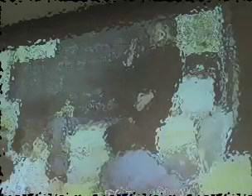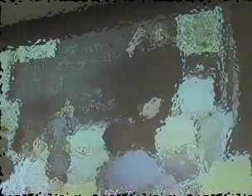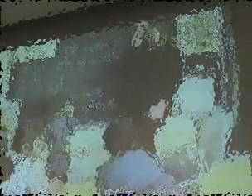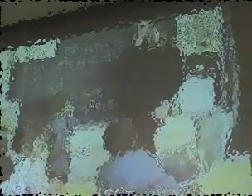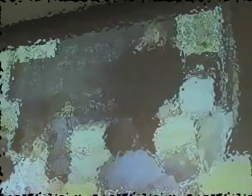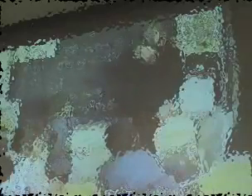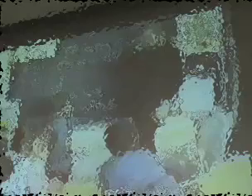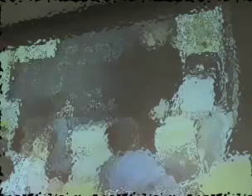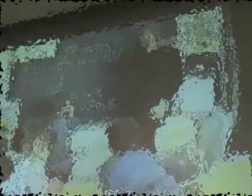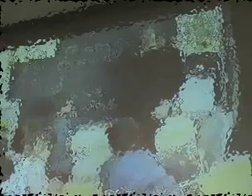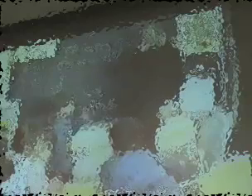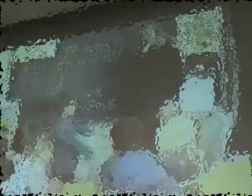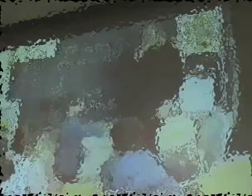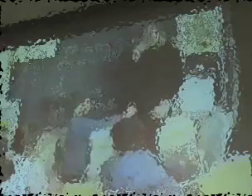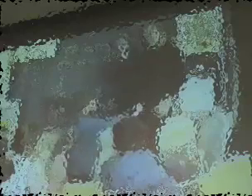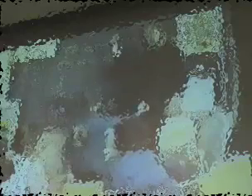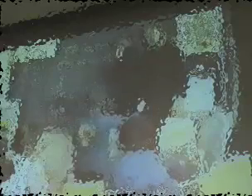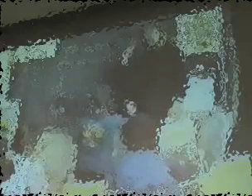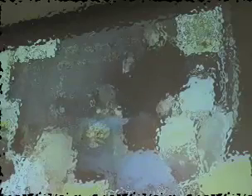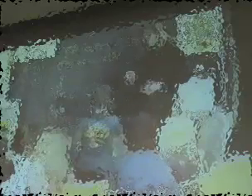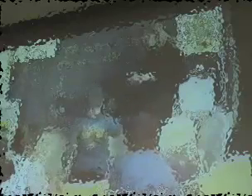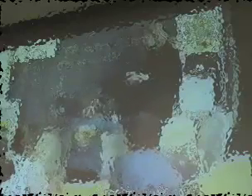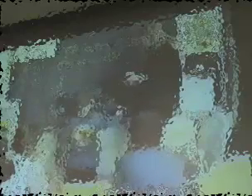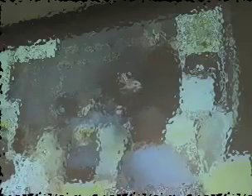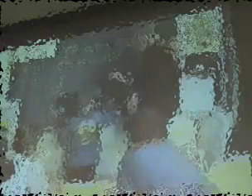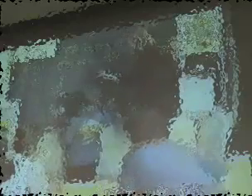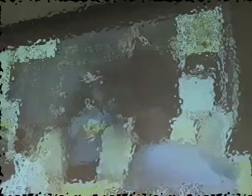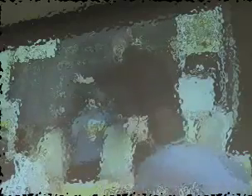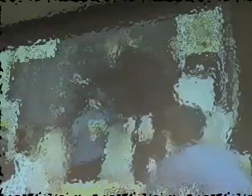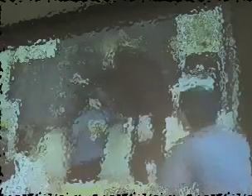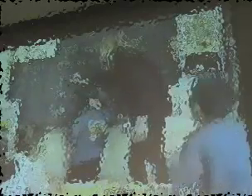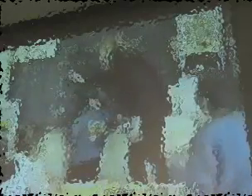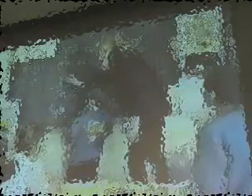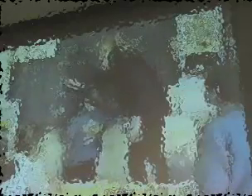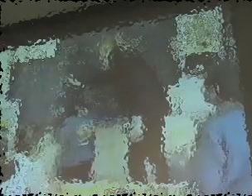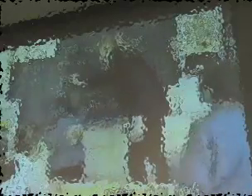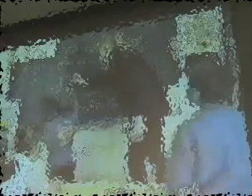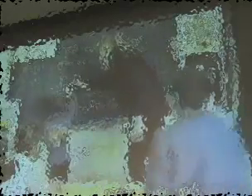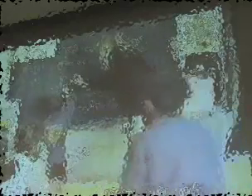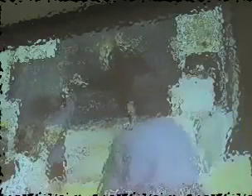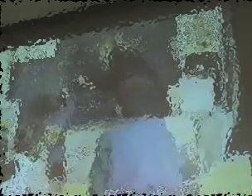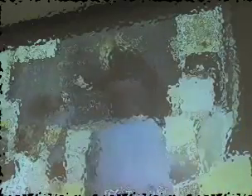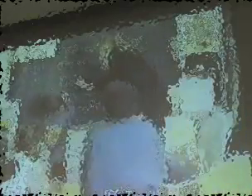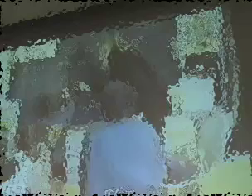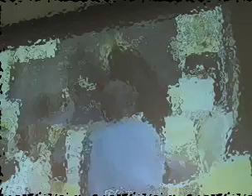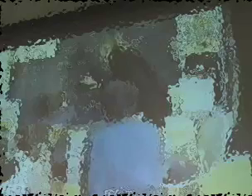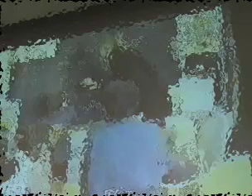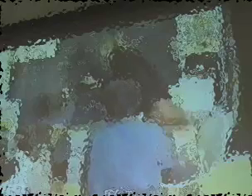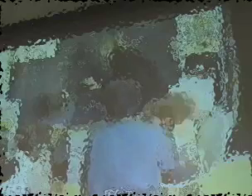Hey. It means the reference out there. Hang on, I'll solve this problem. Take out the T.